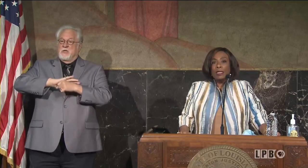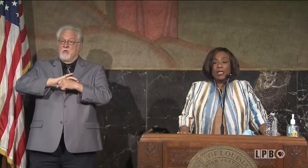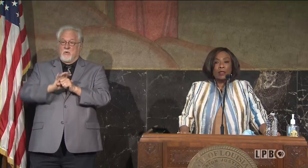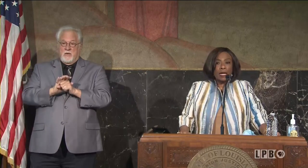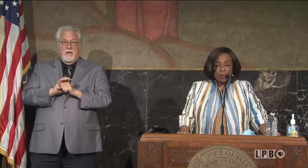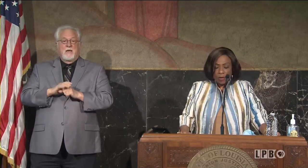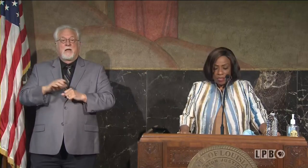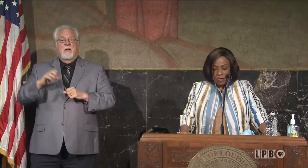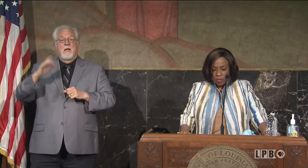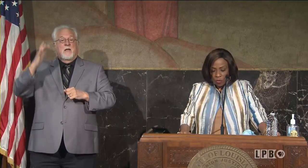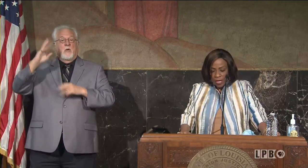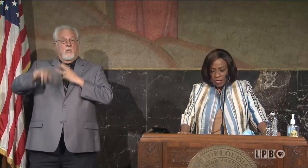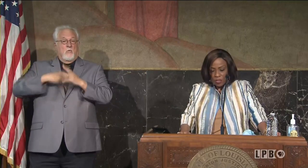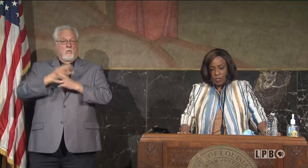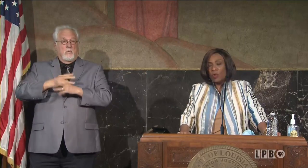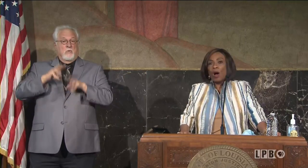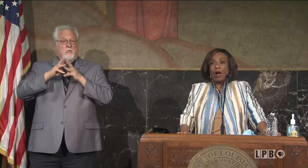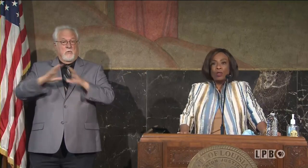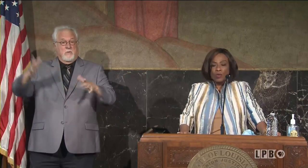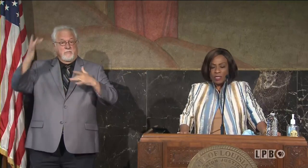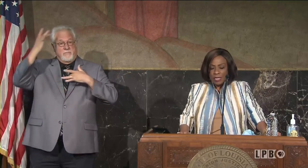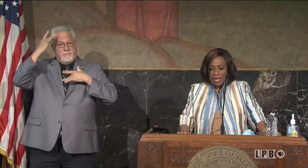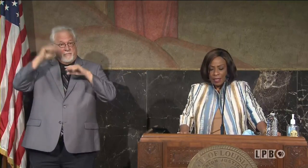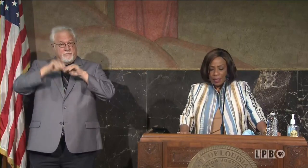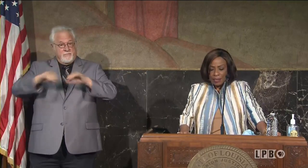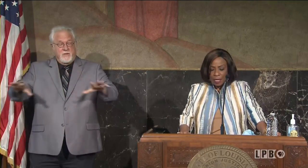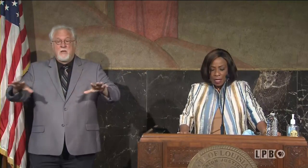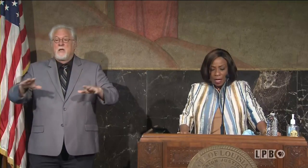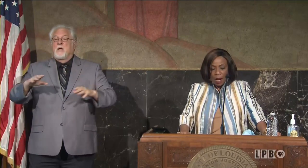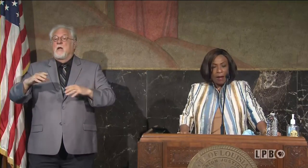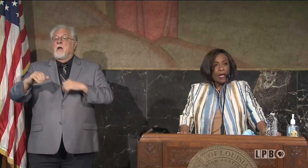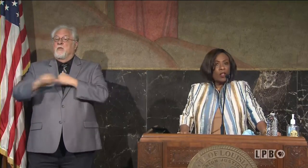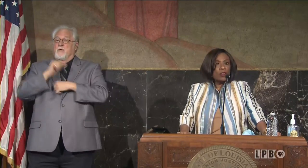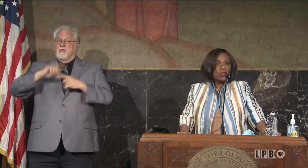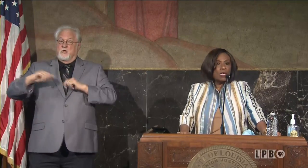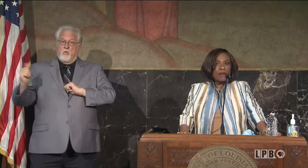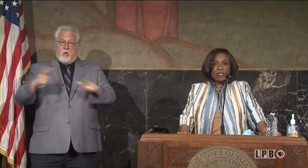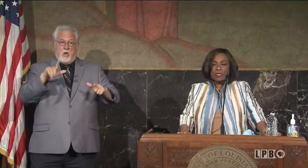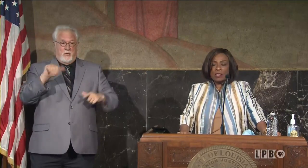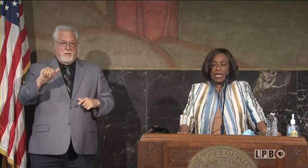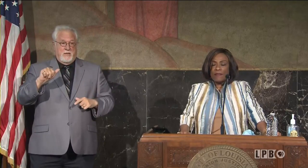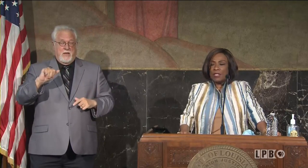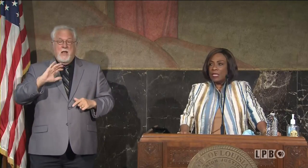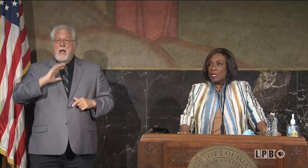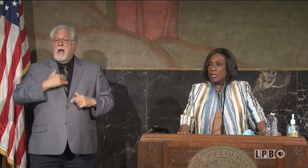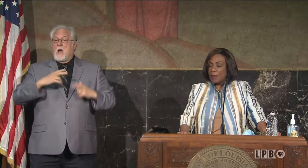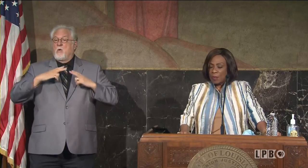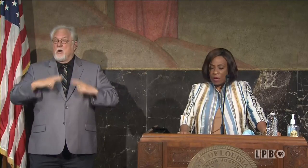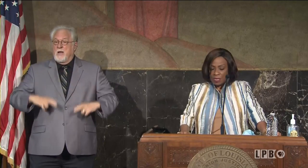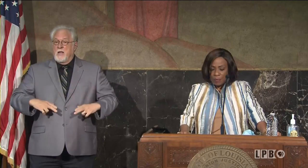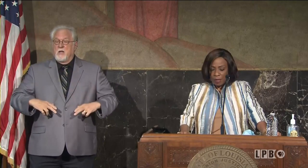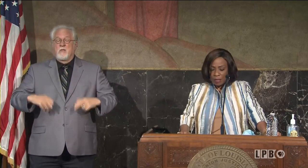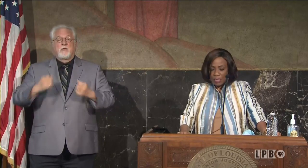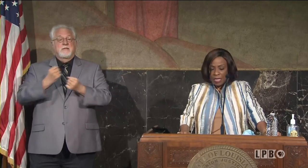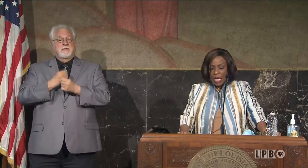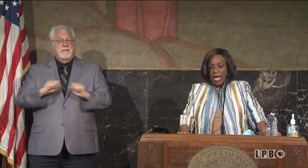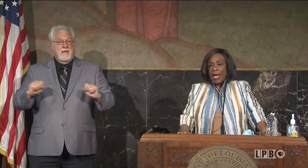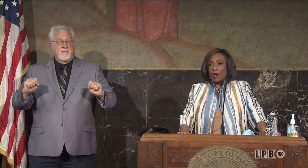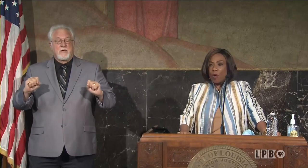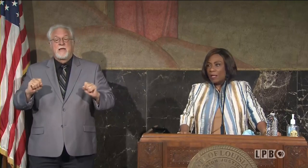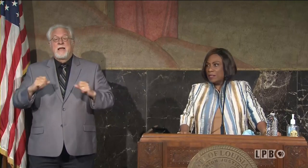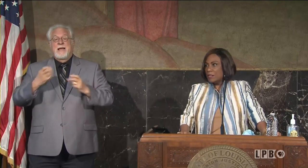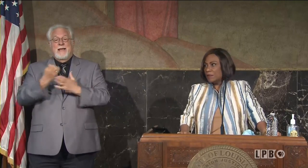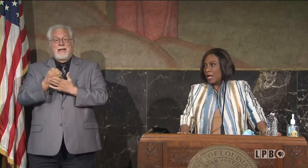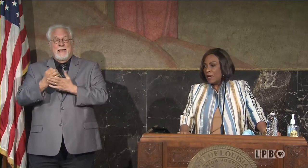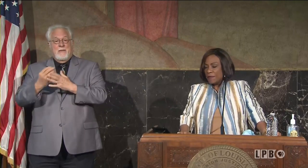a clear and present threat to all Louisianians. Our health, safety, economic prosperity,